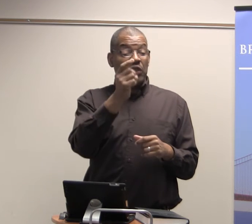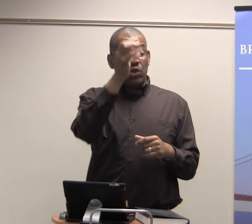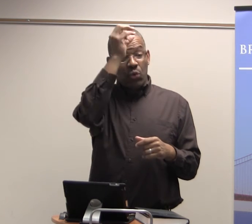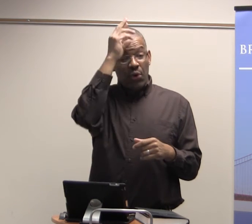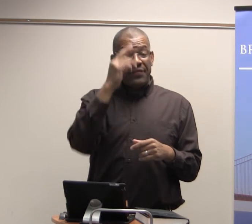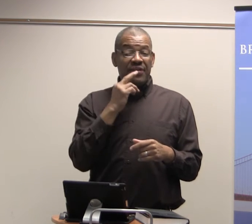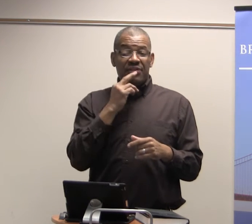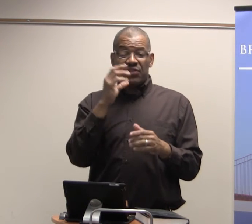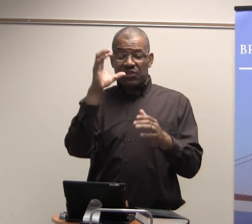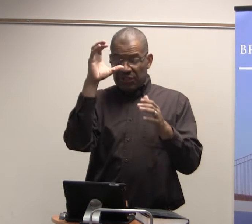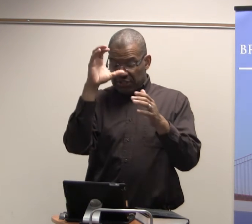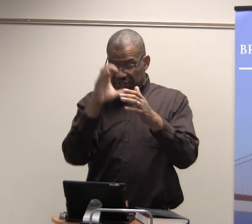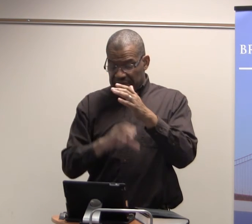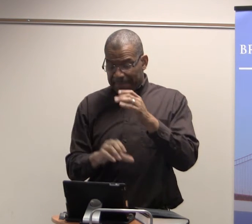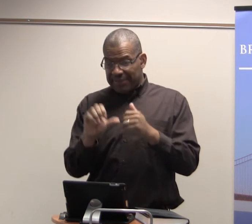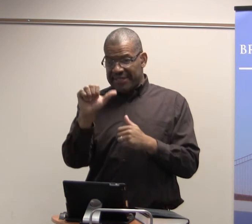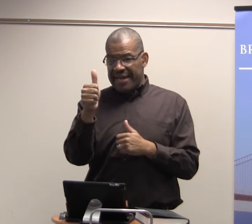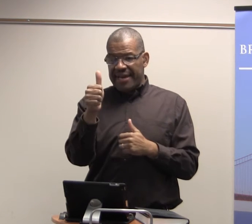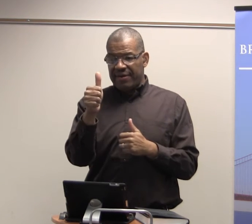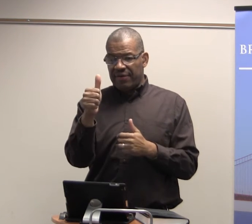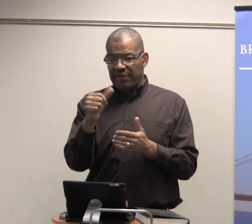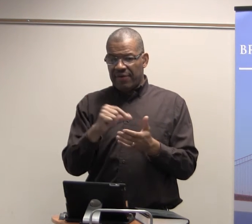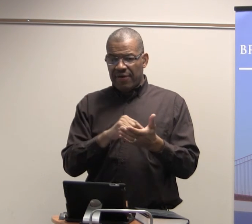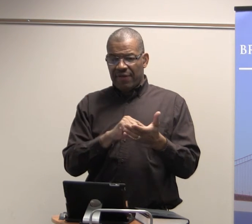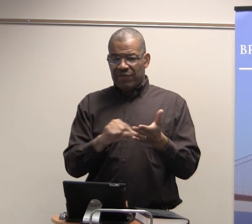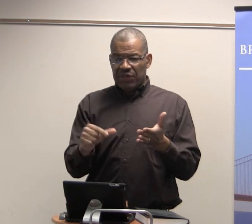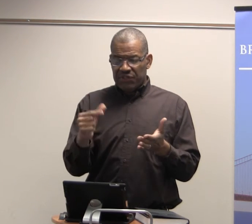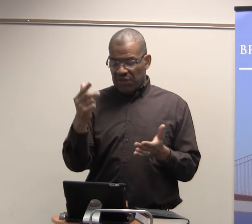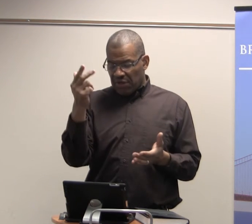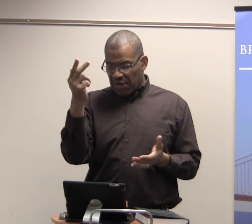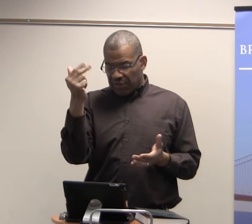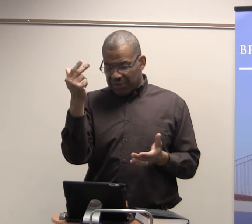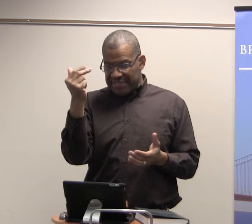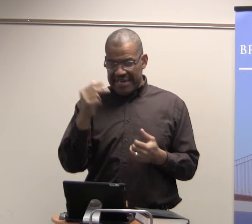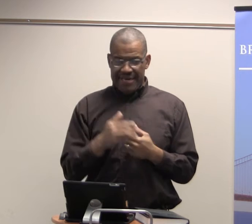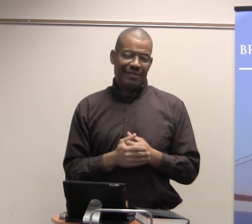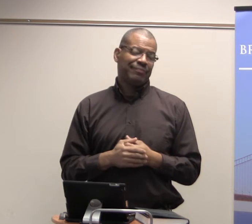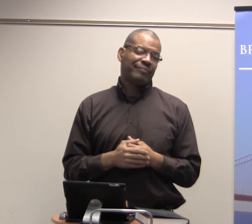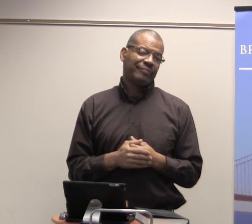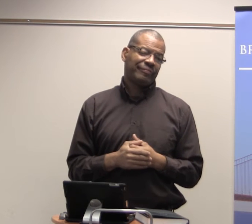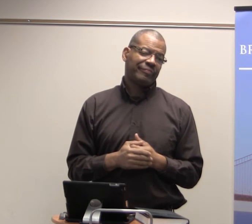1 Corinthians chapter 10, verse 13.